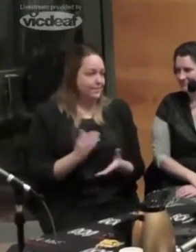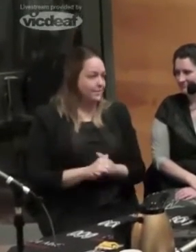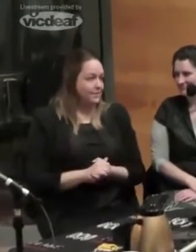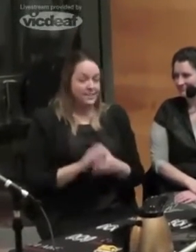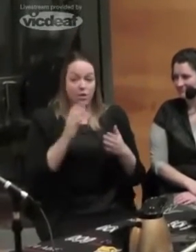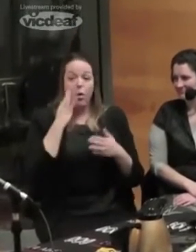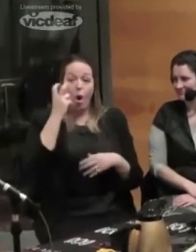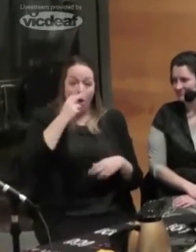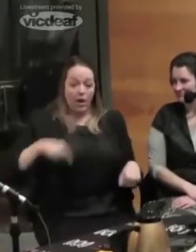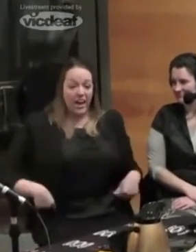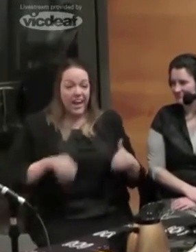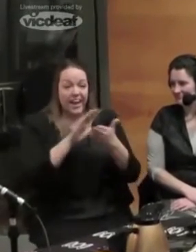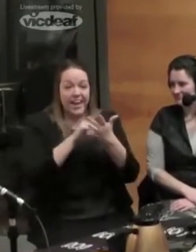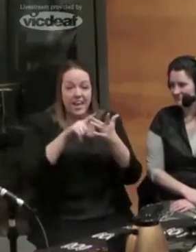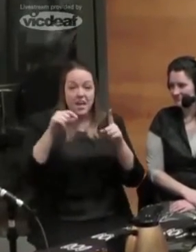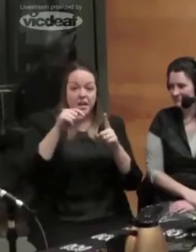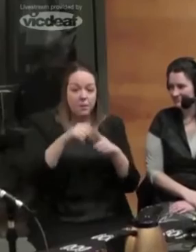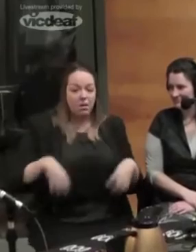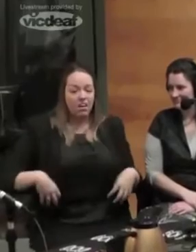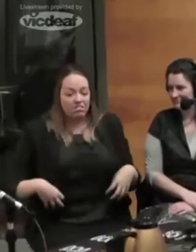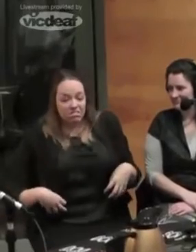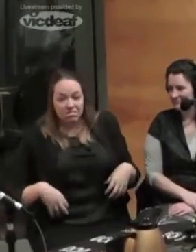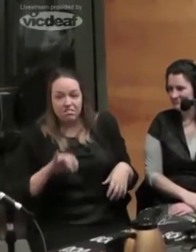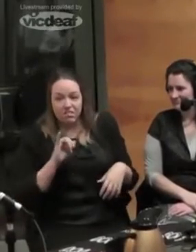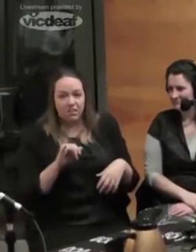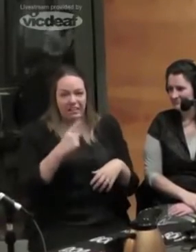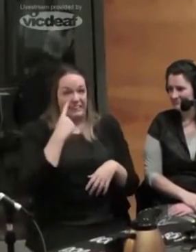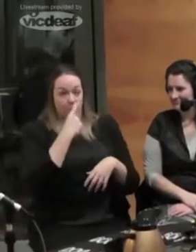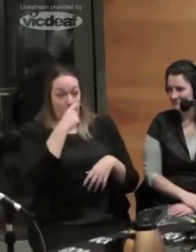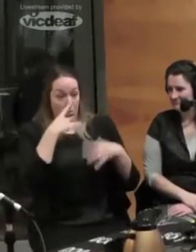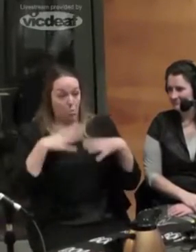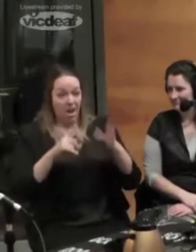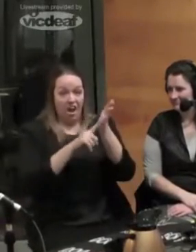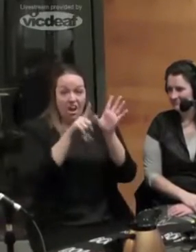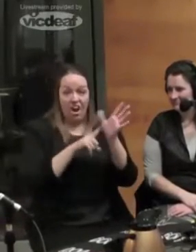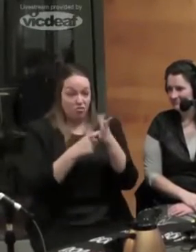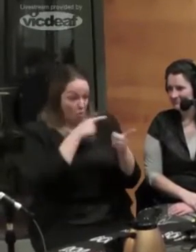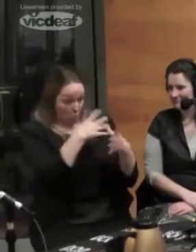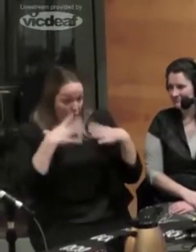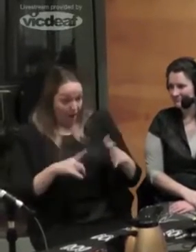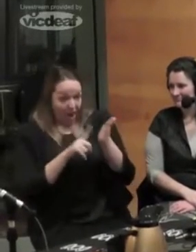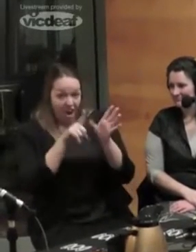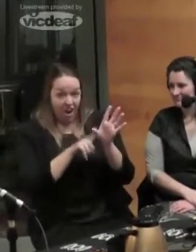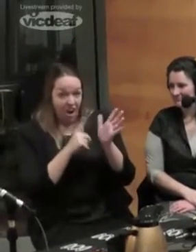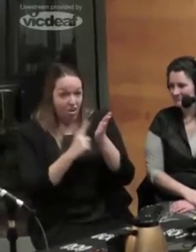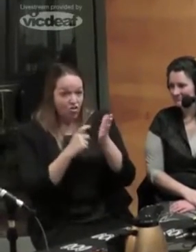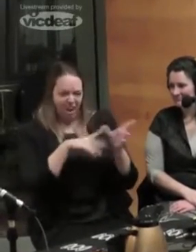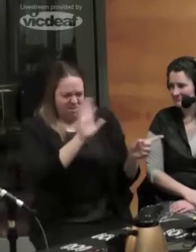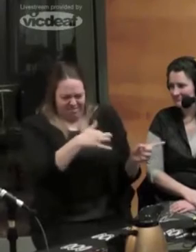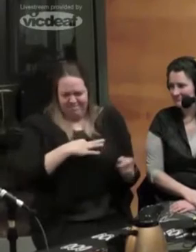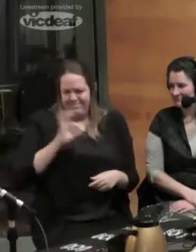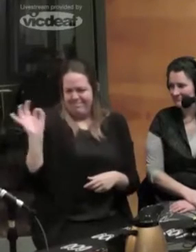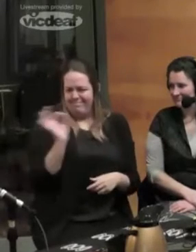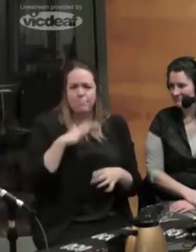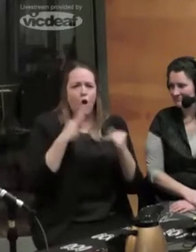to go, and then you get your mammals, middle-aged men in lycra. Do you wear lycra? I don't know. Let's talk about it. I don't do that racy bikey thing.